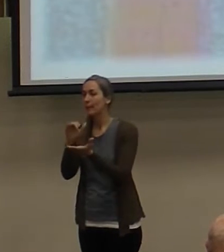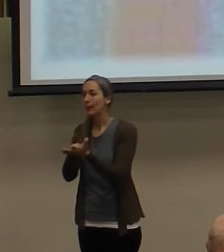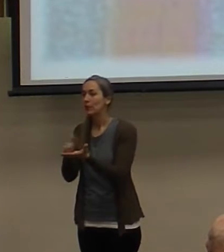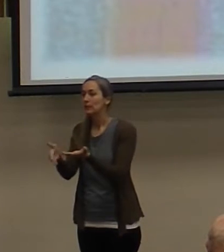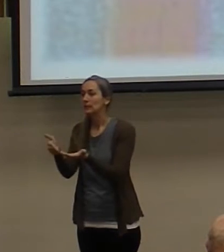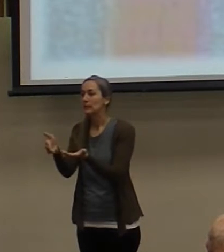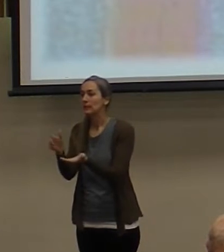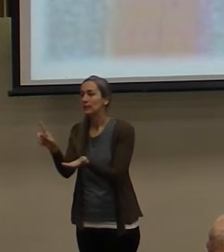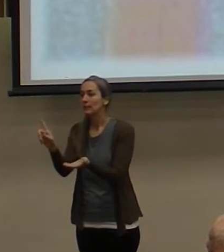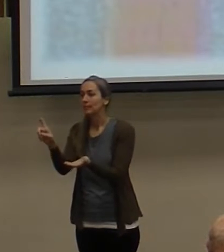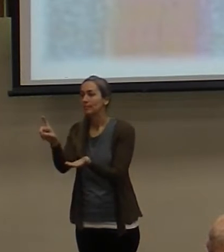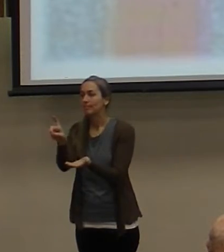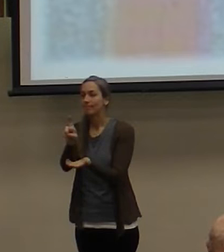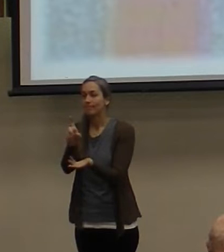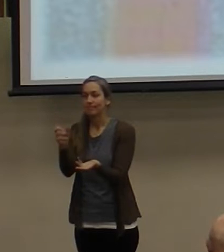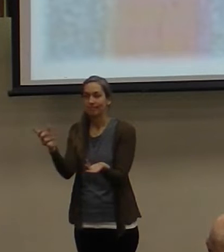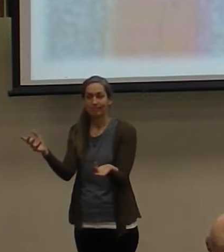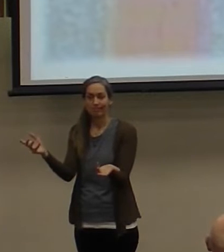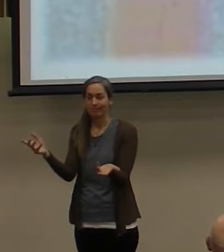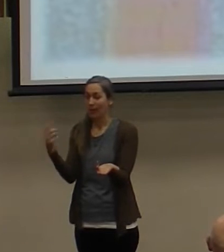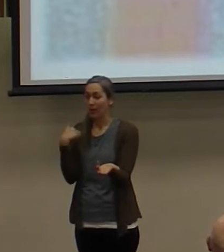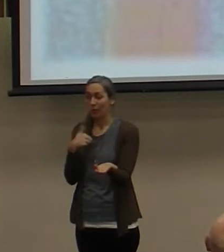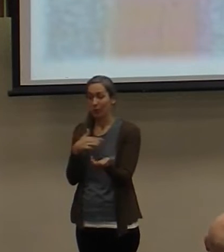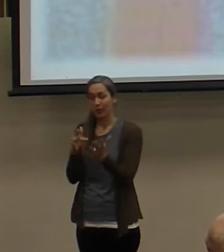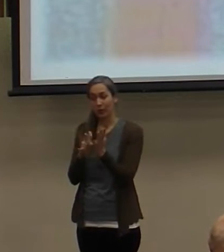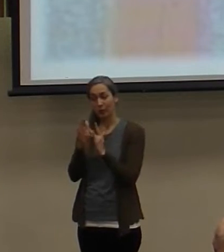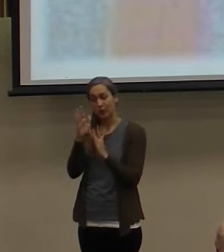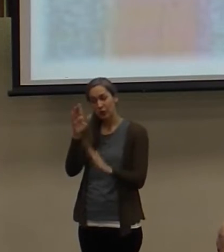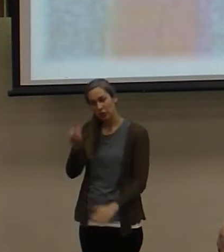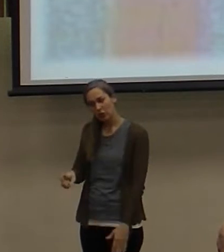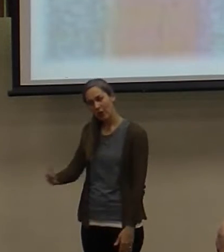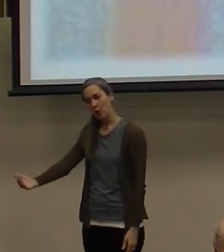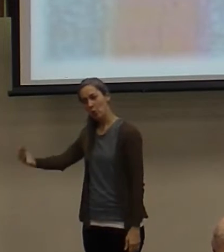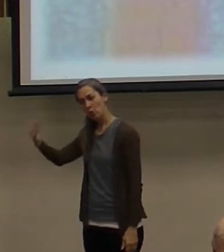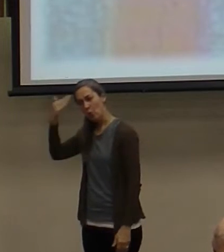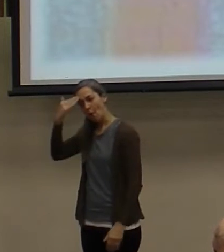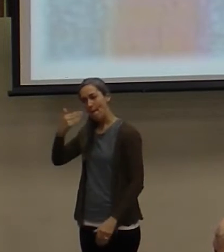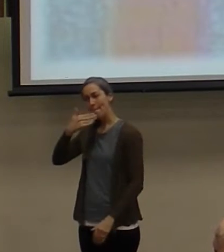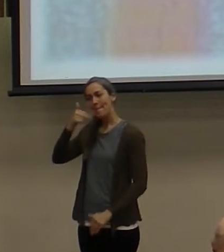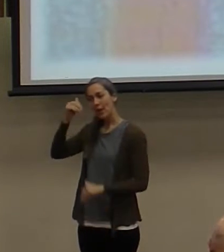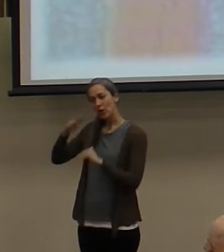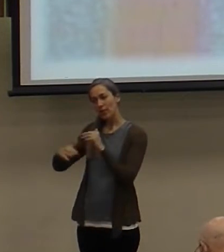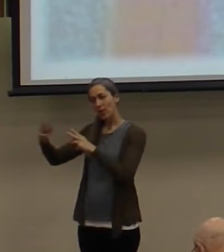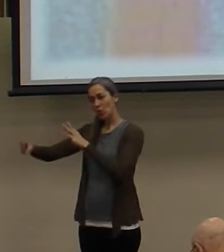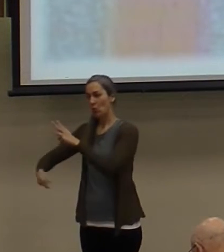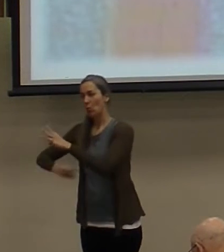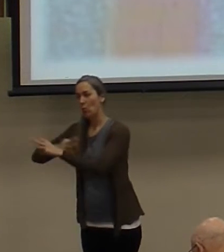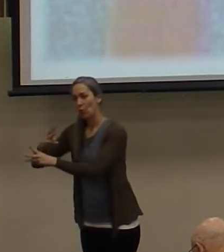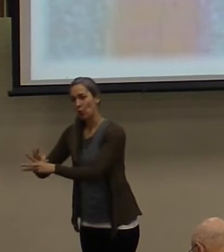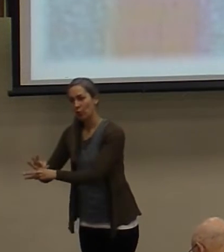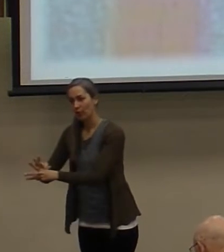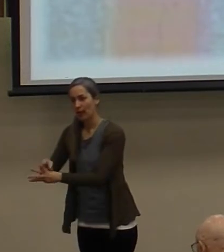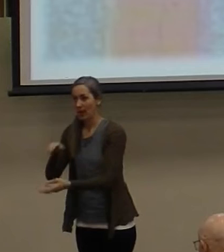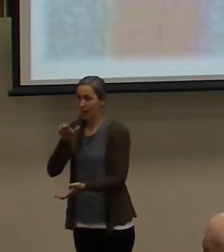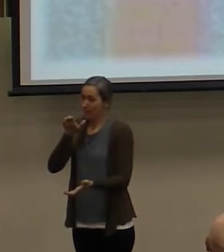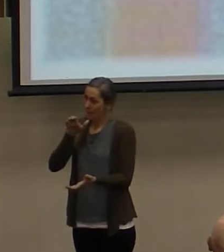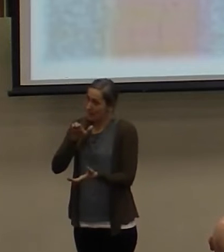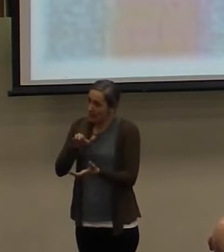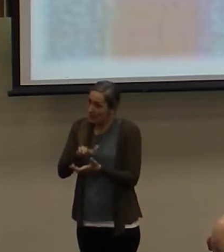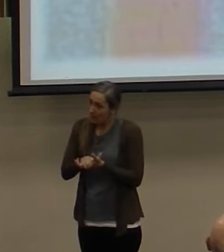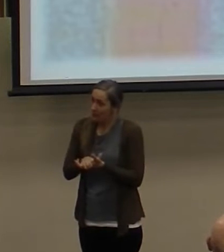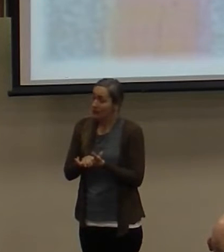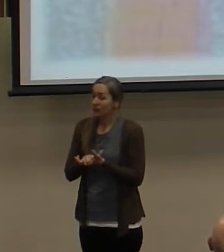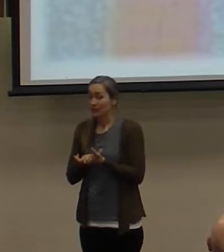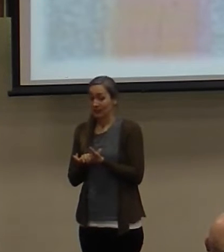And so we as Christians, I think, ought to know better than most of the world out there that marriage can